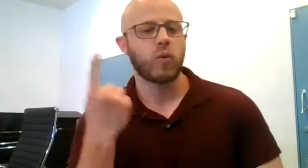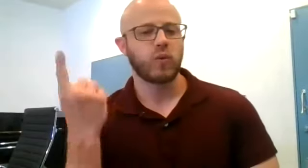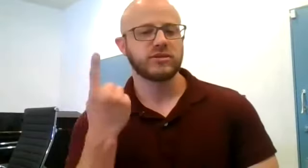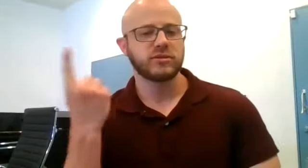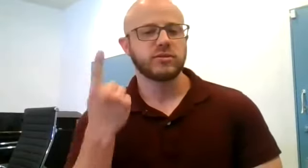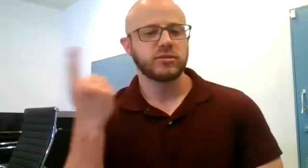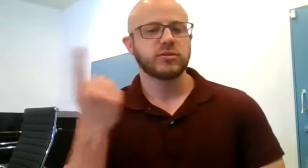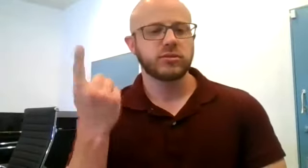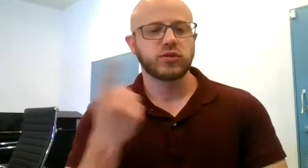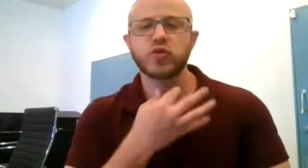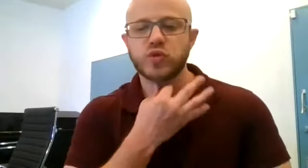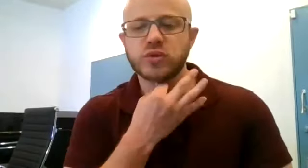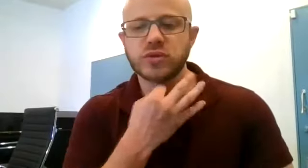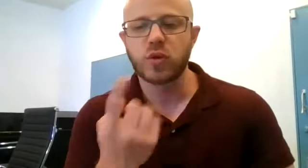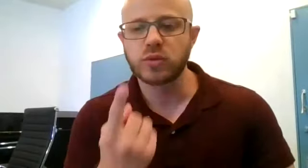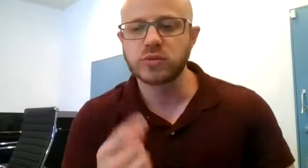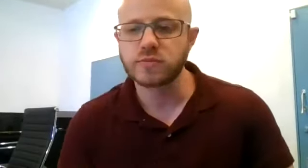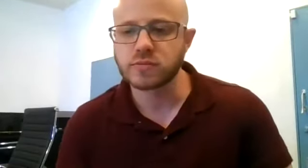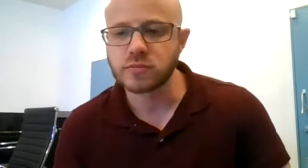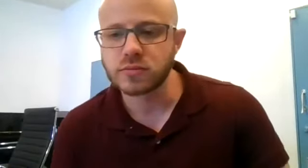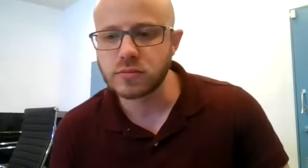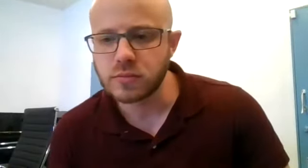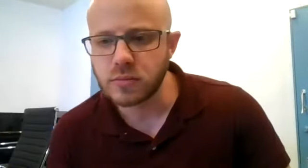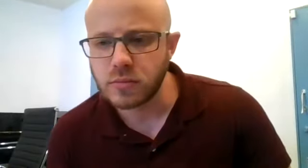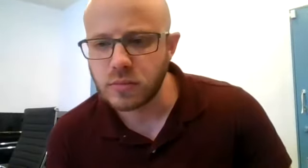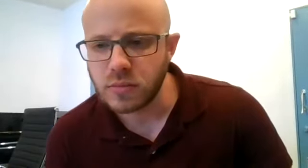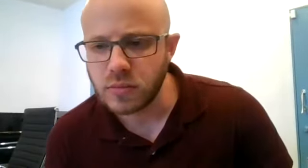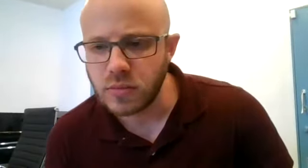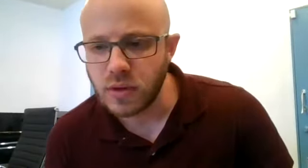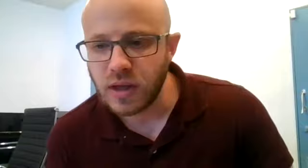Curious, always. Curious.